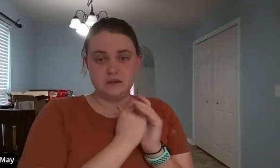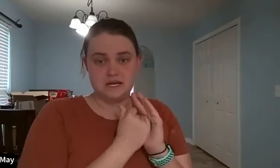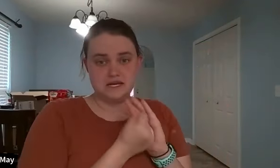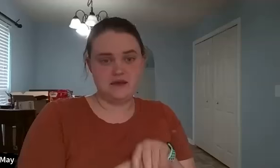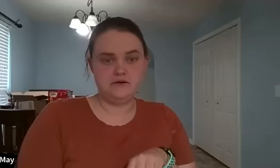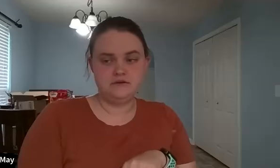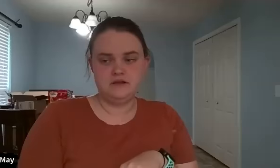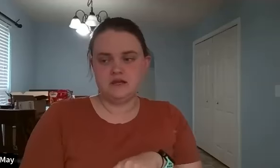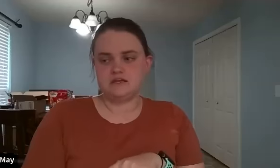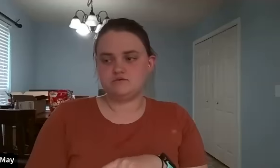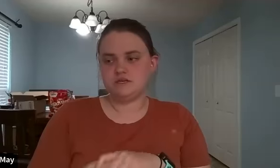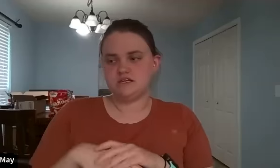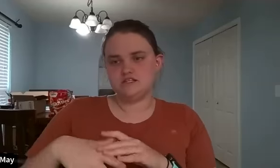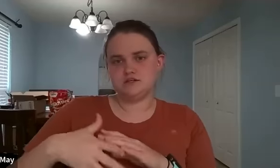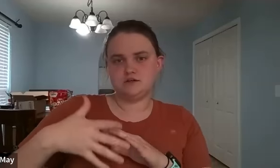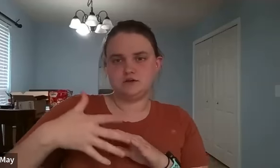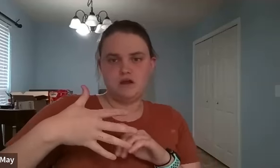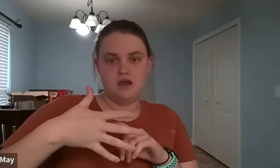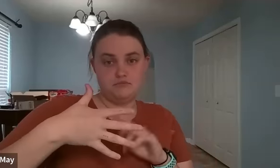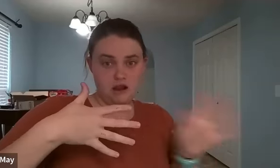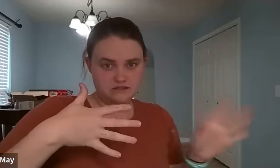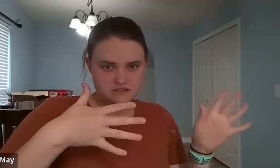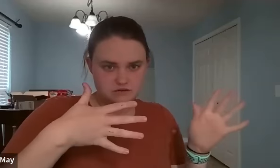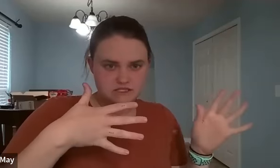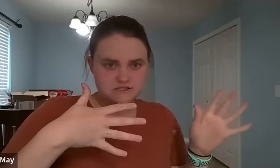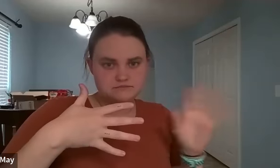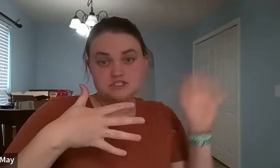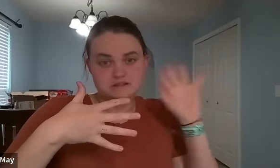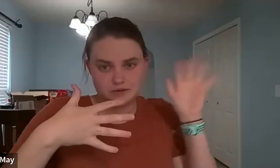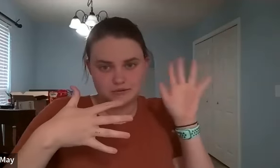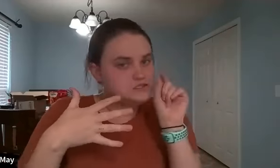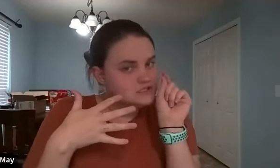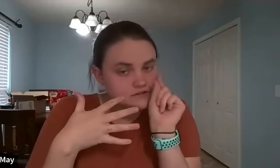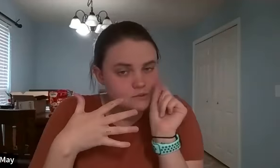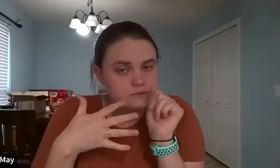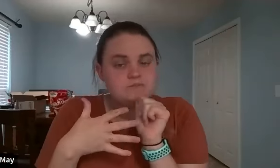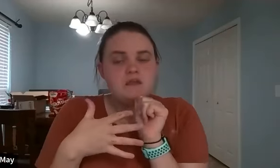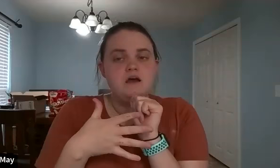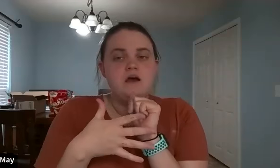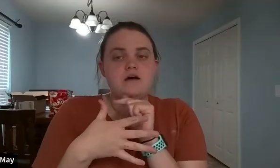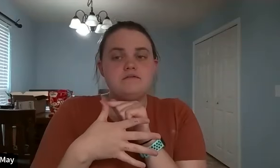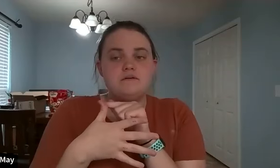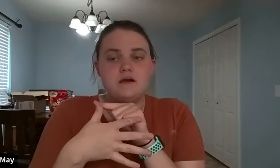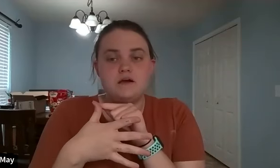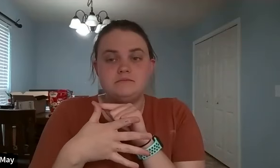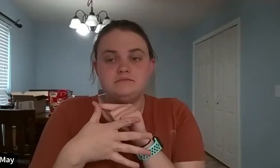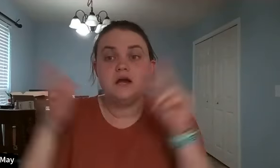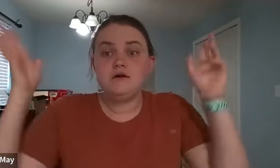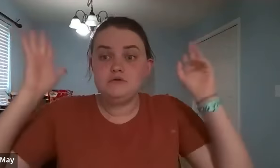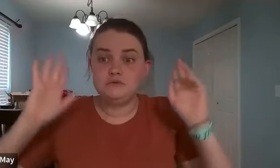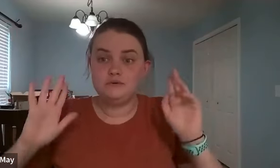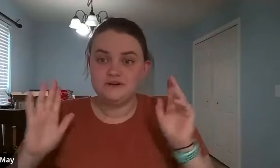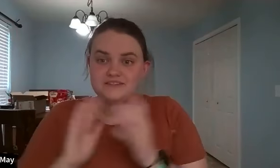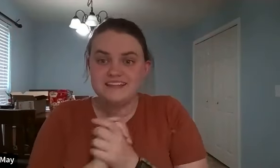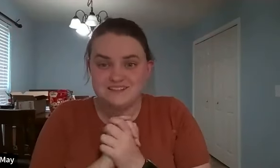right now is we can do a practice quiz, just a little one, just a little short one of, oh, that's a